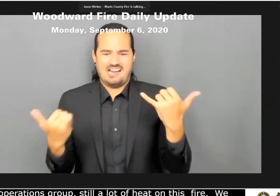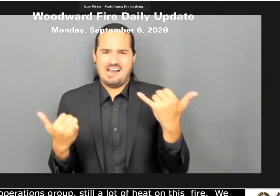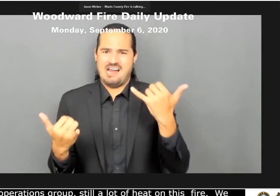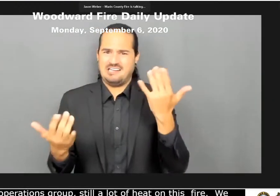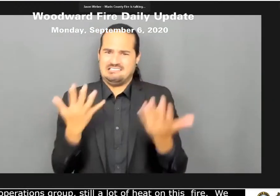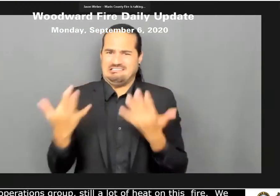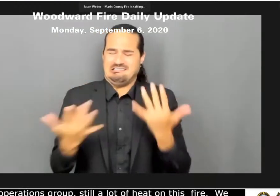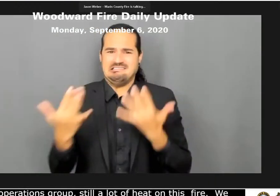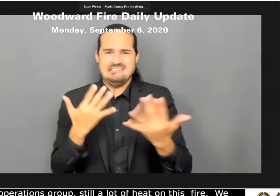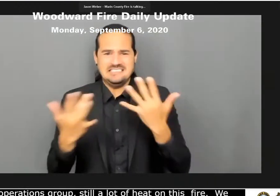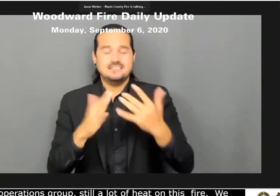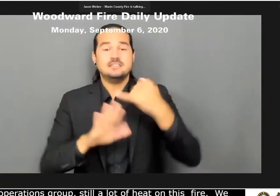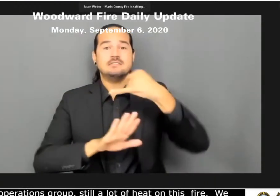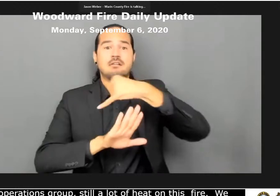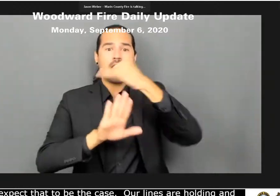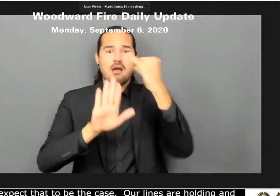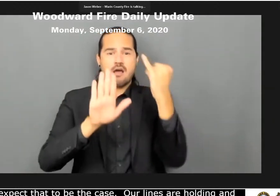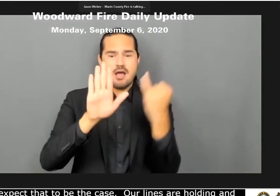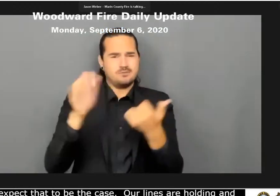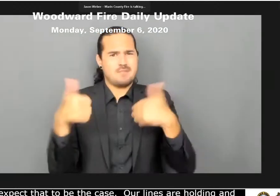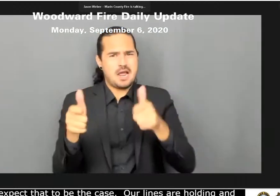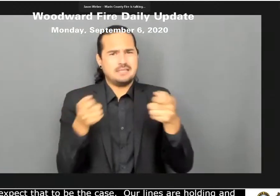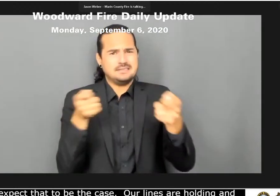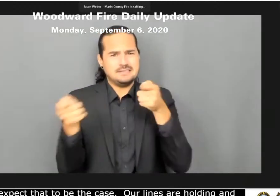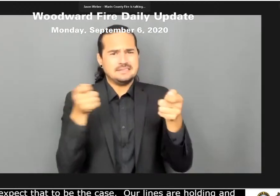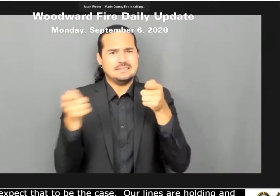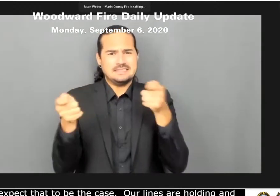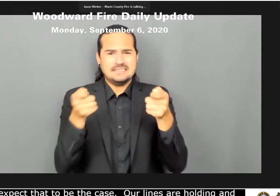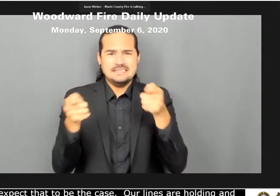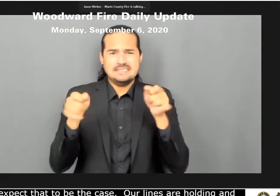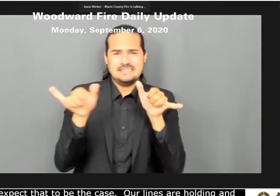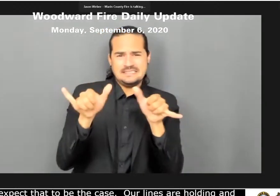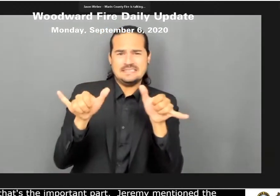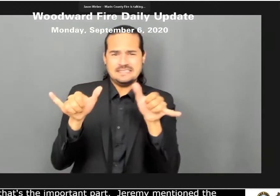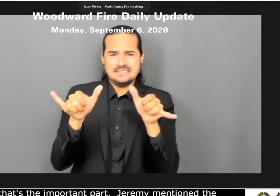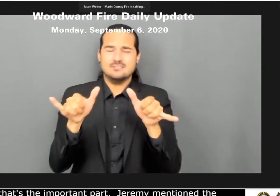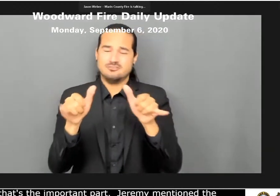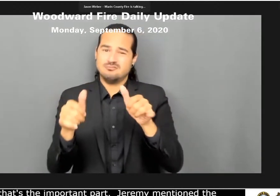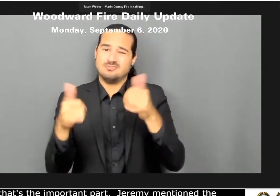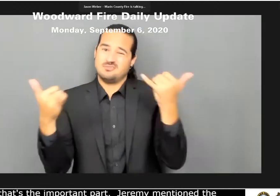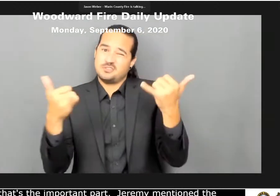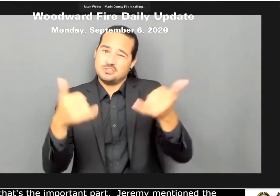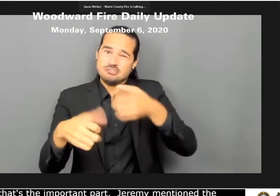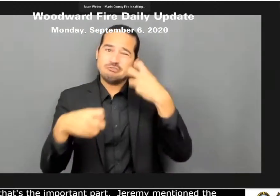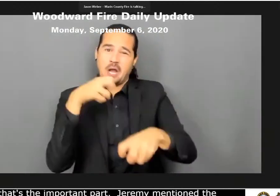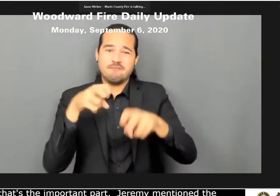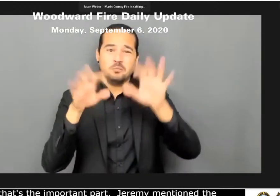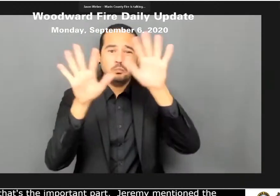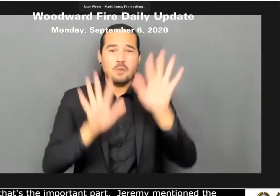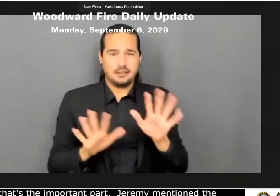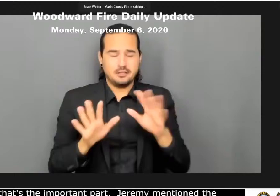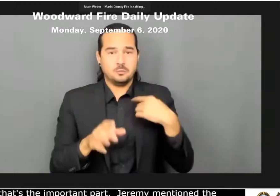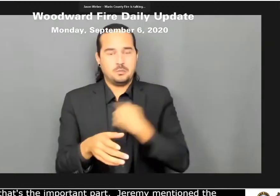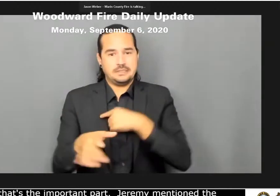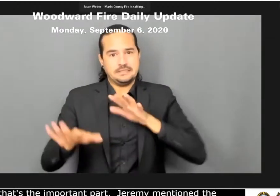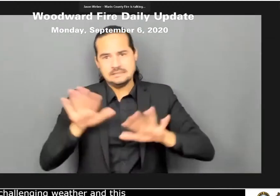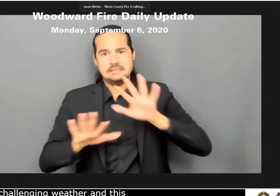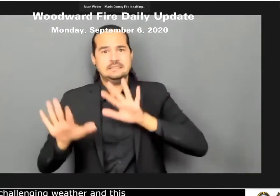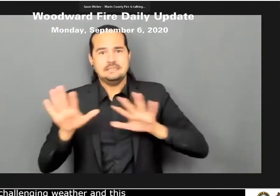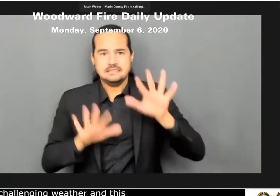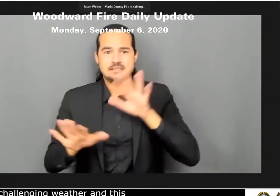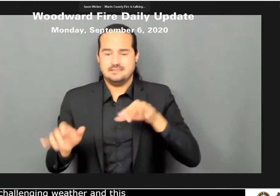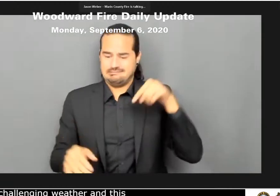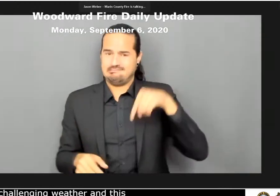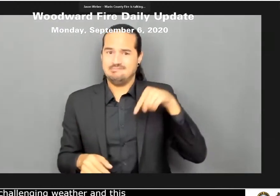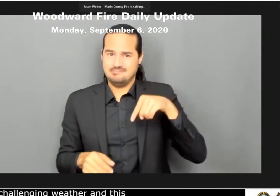part. Jeremy mentioned the challenging weather, and this isn't just a challenge for our incident. This is a challenge for the entire state. I